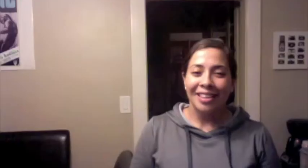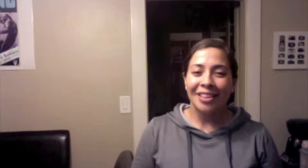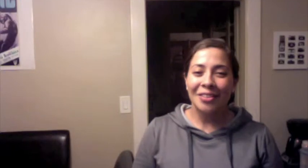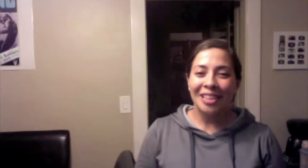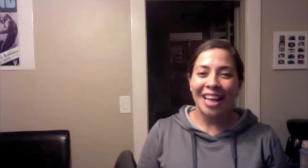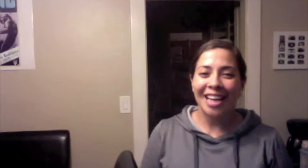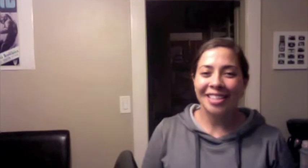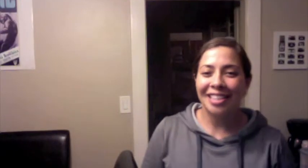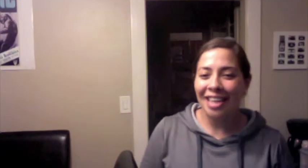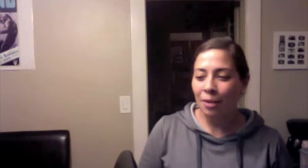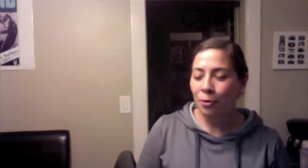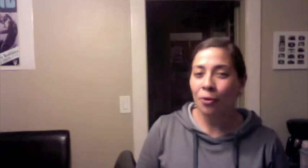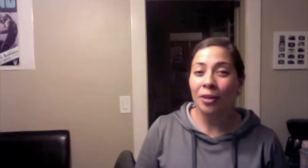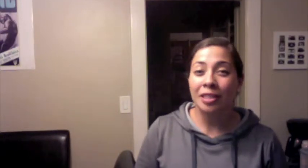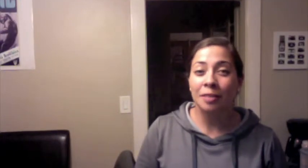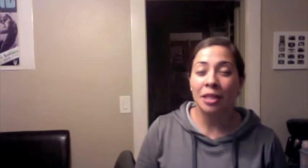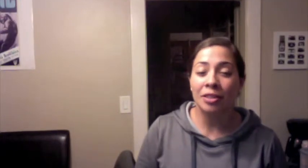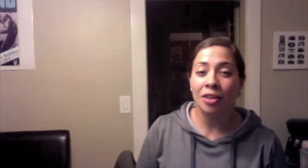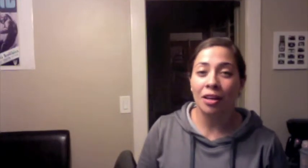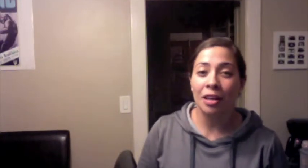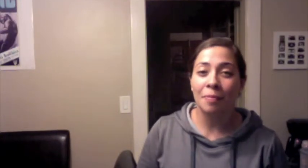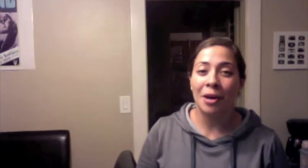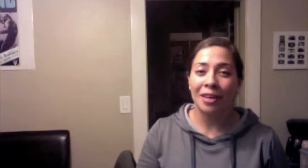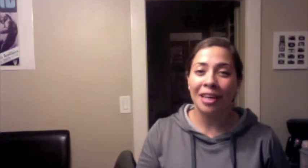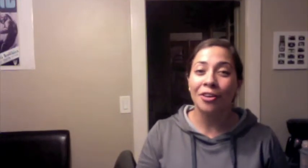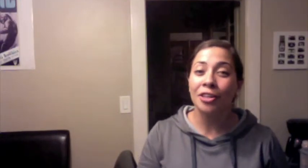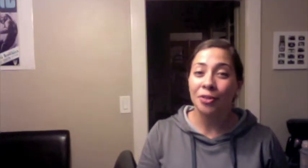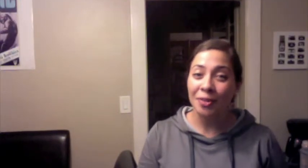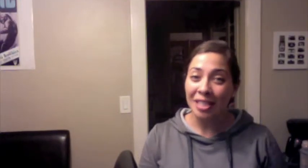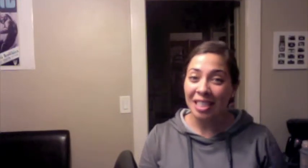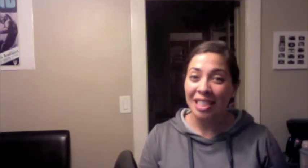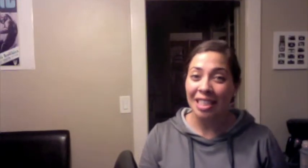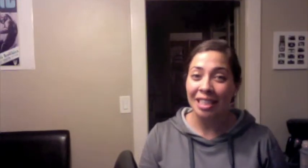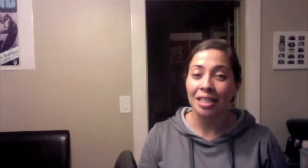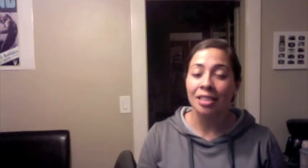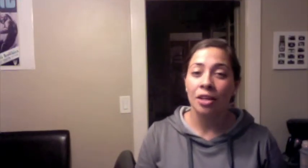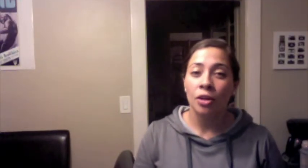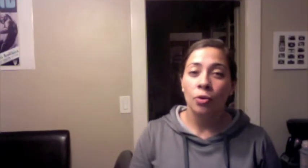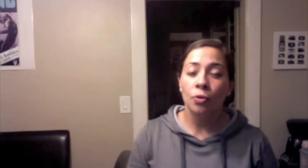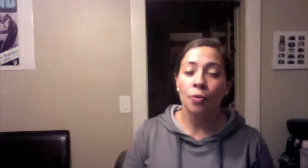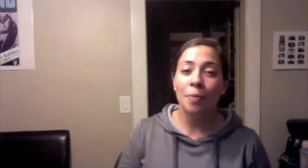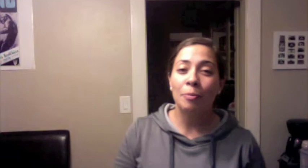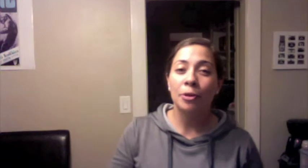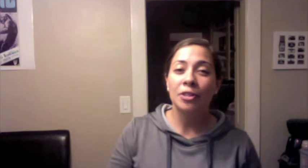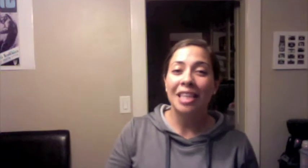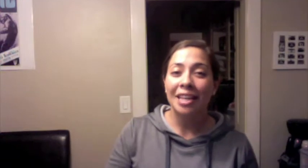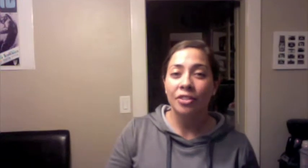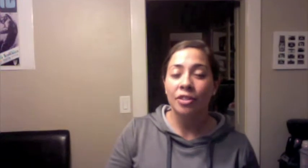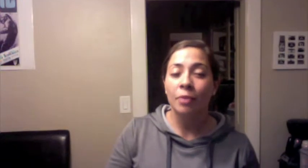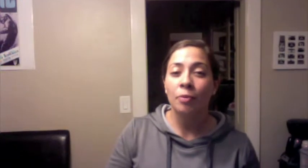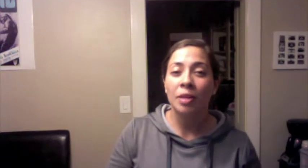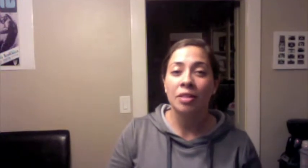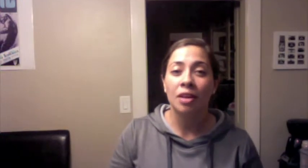Hello class, today we're going to be talking about characteristics. Who remembers yesterday when we discussed